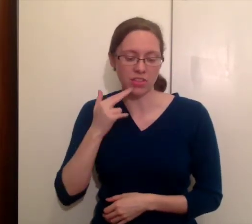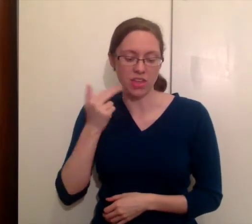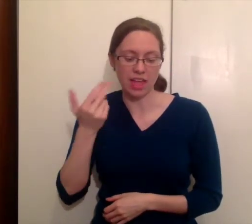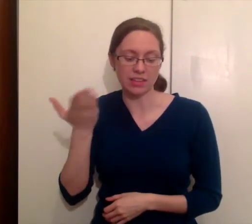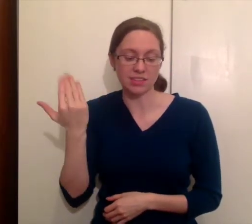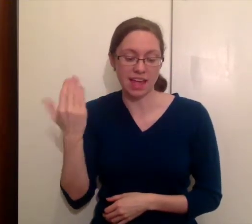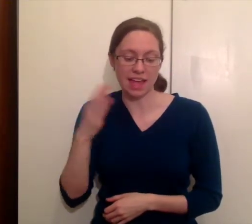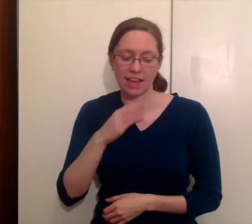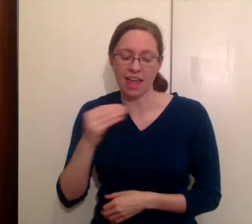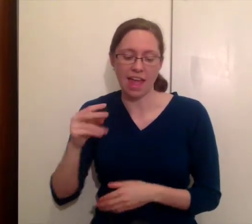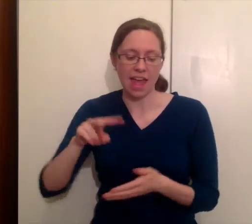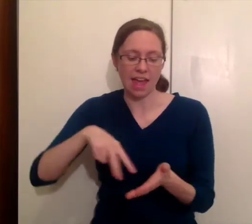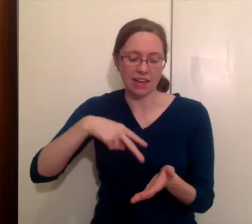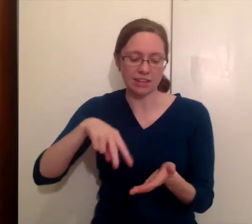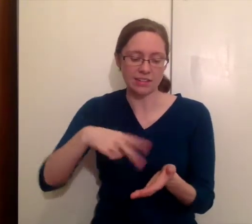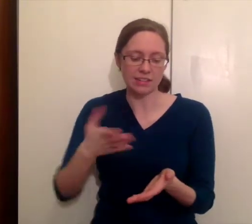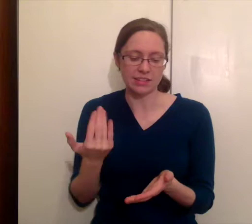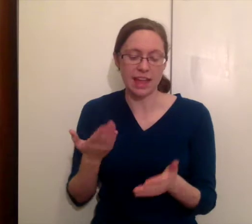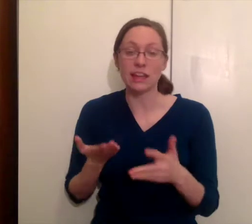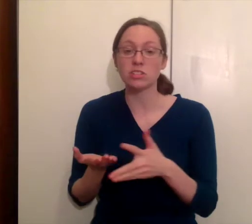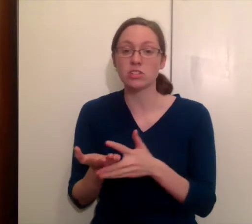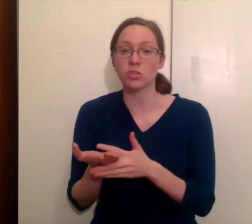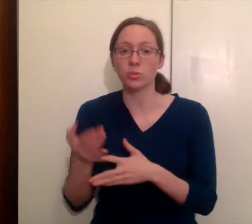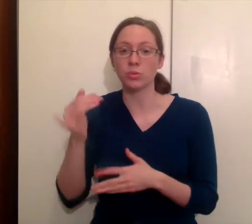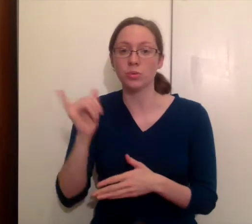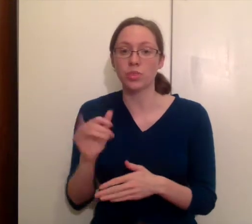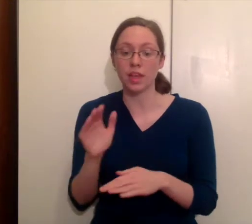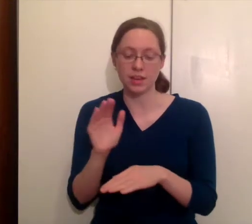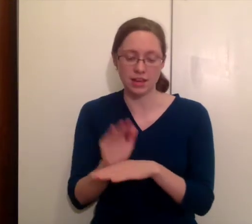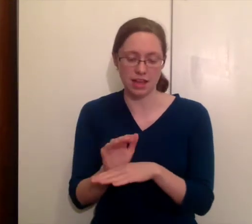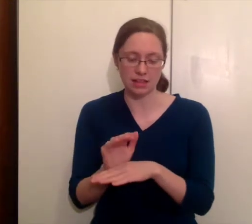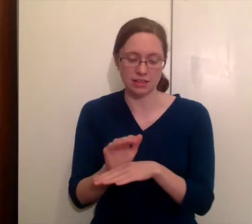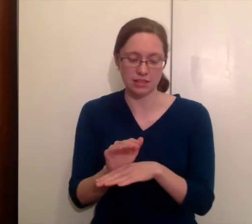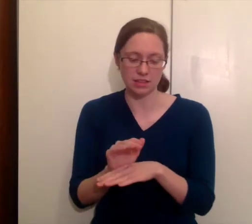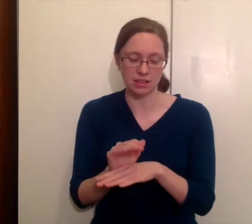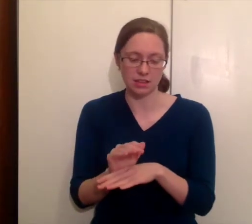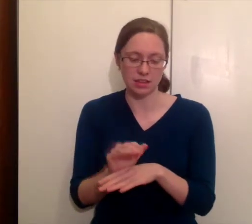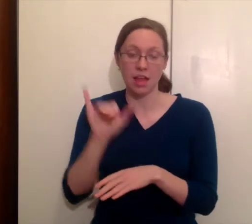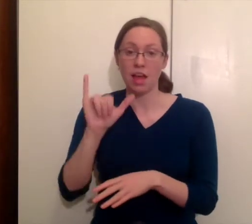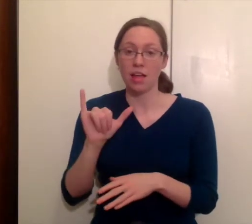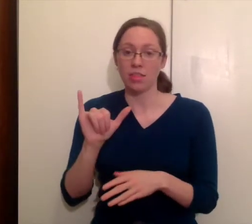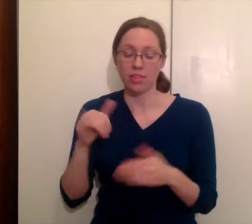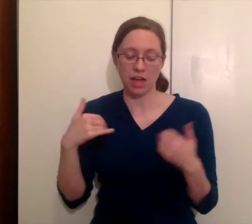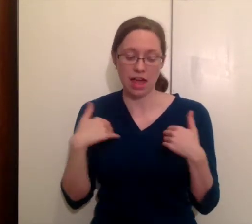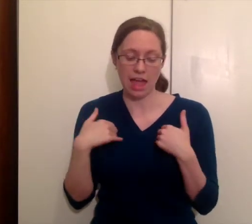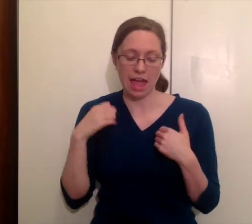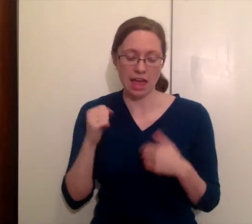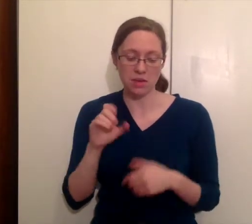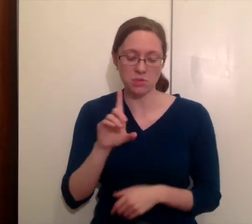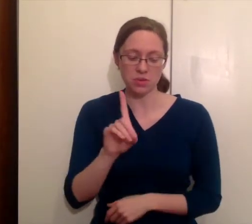they sang and danced through the night. The